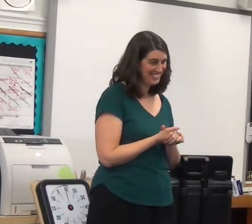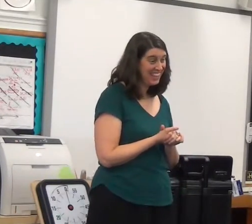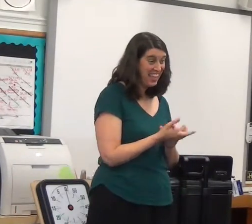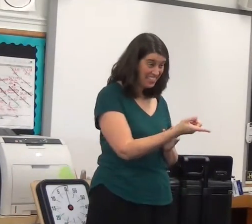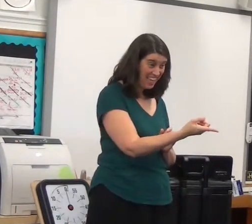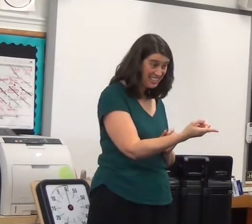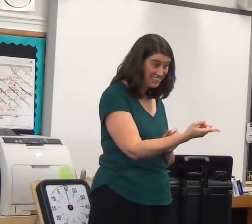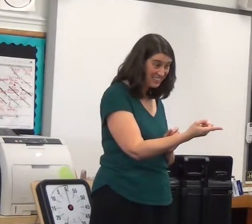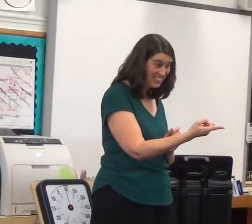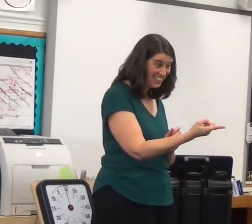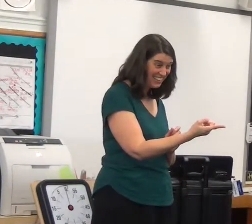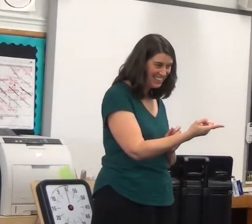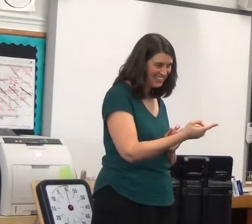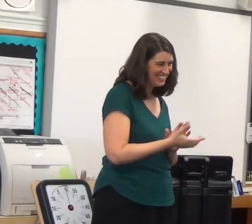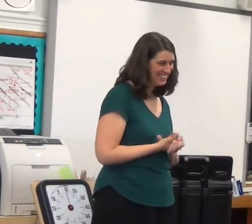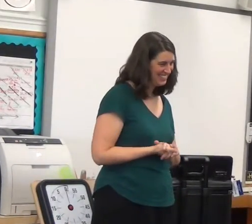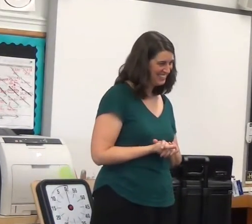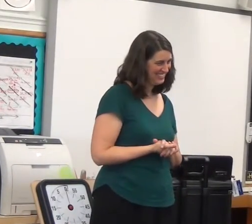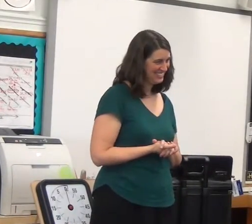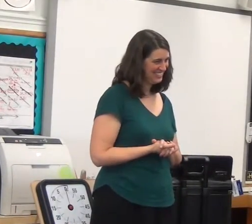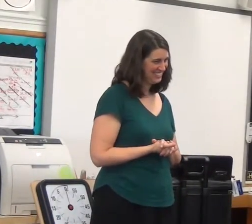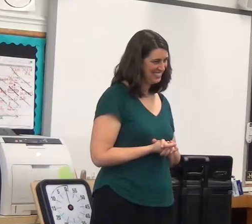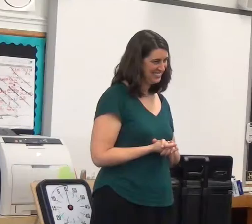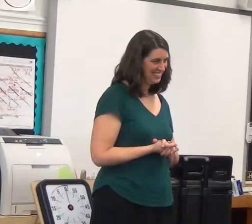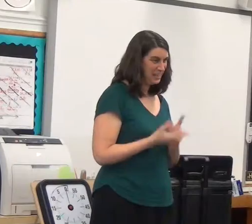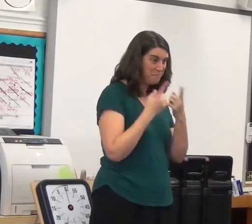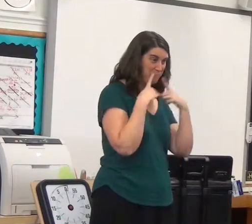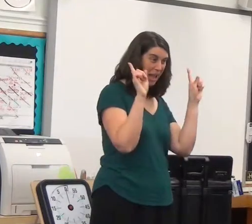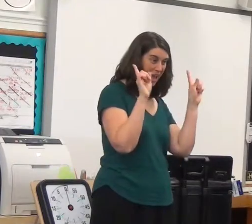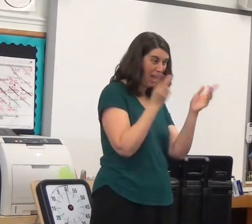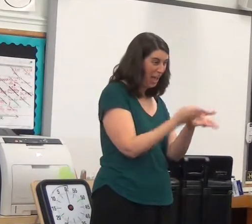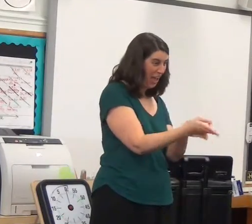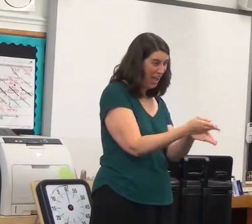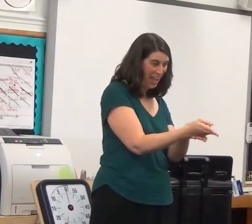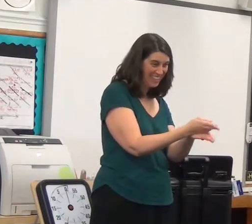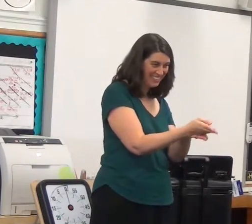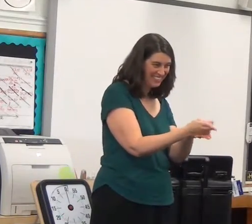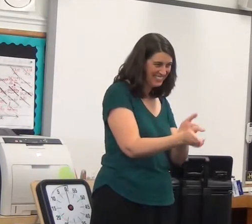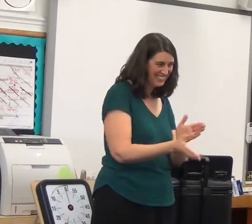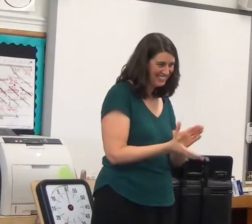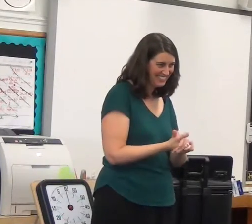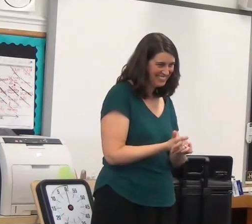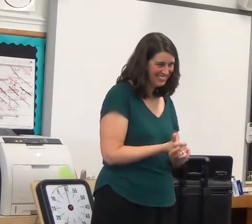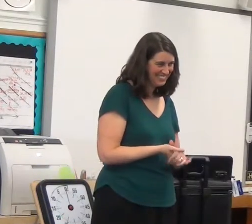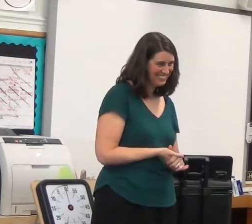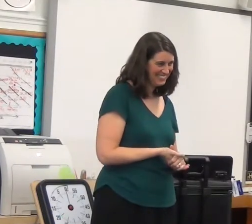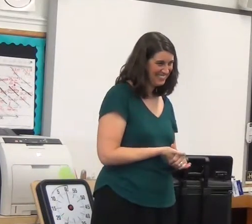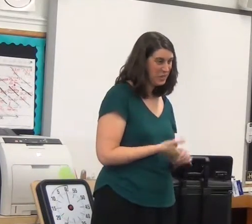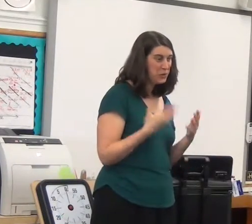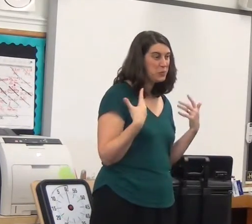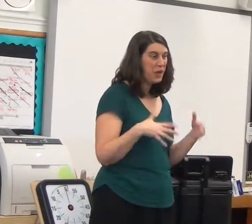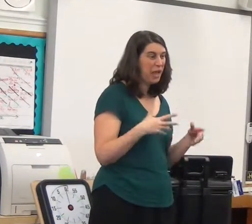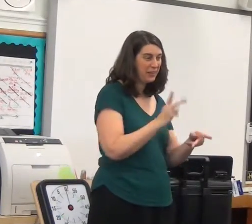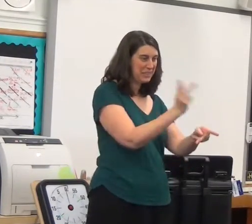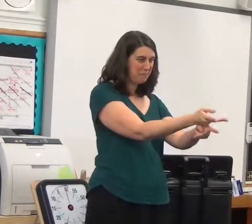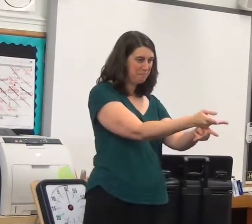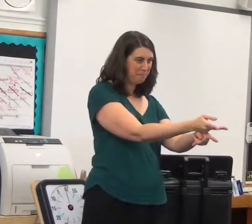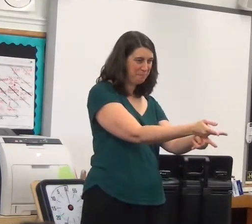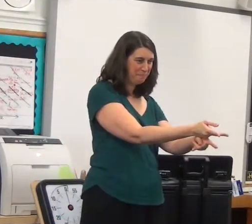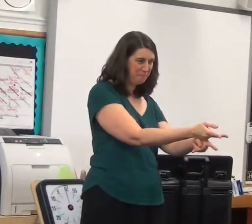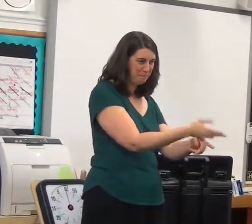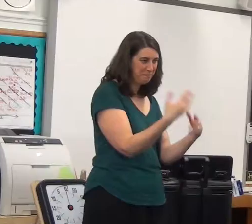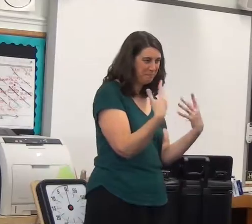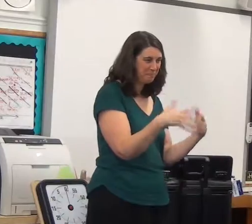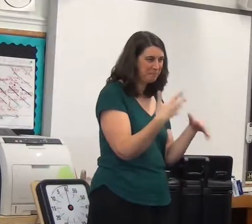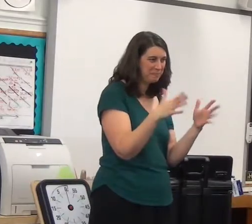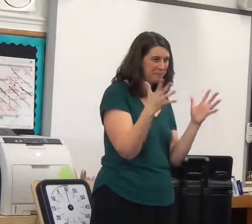Yeah. Is that your card? Oh my God. You're honest. You're not going to lie. High five. And that's for you. Give him a nice big hand.